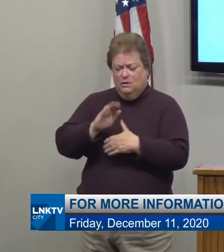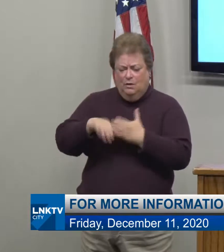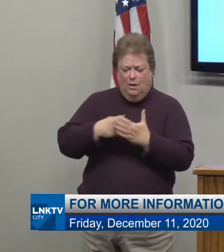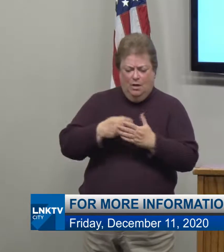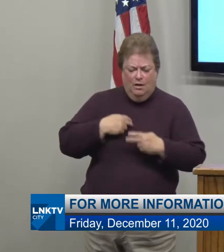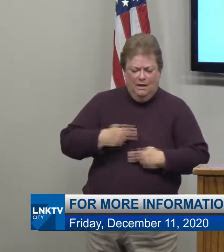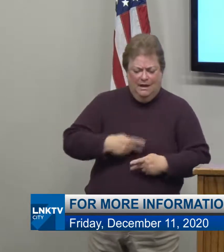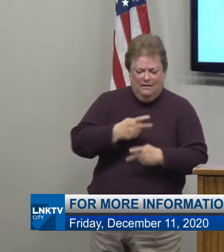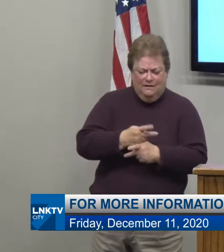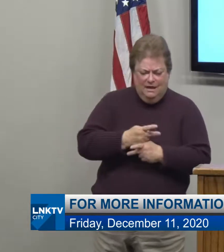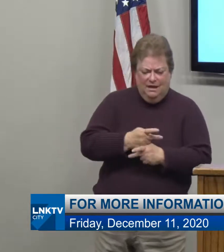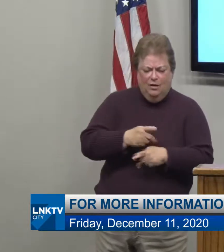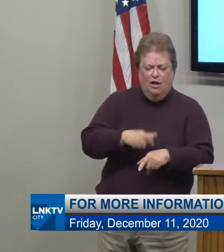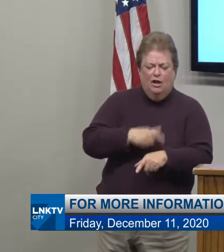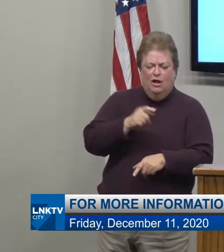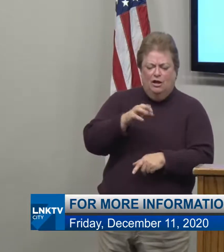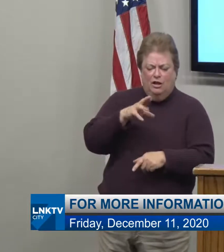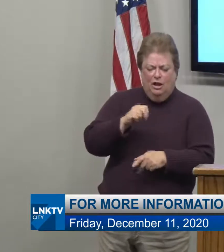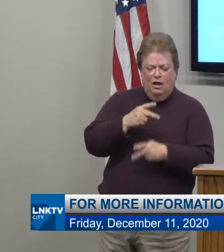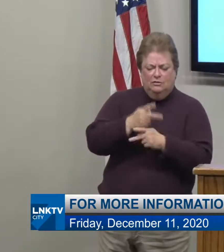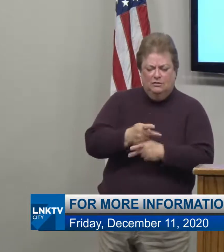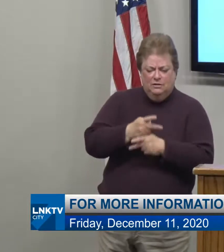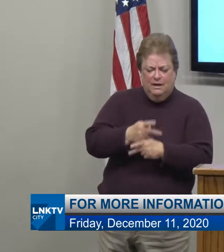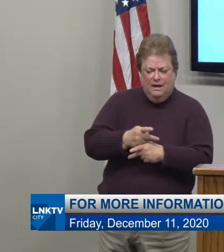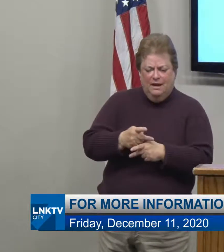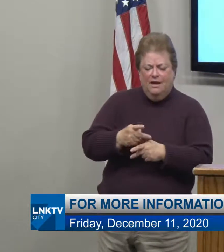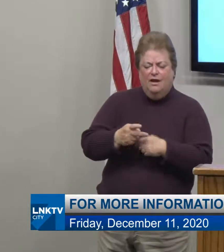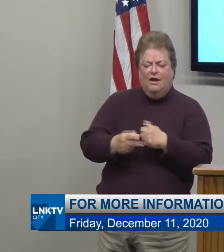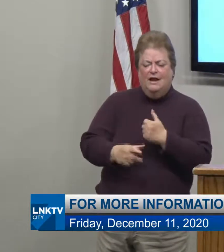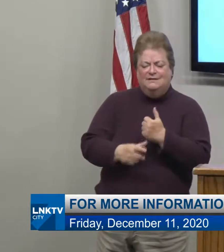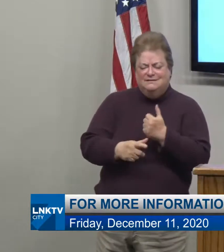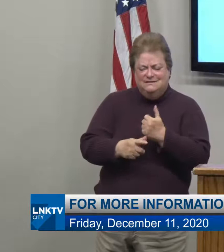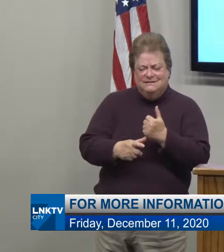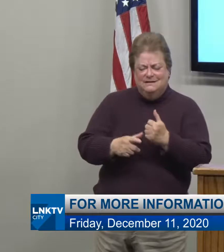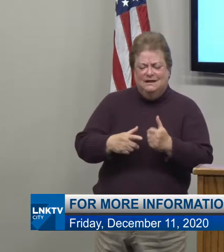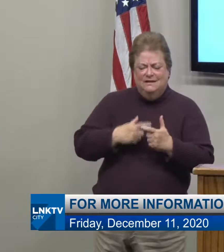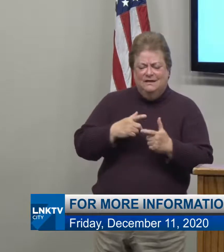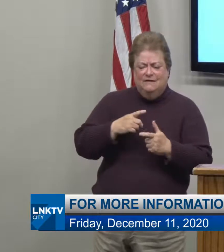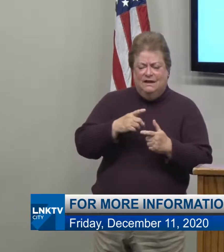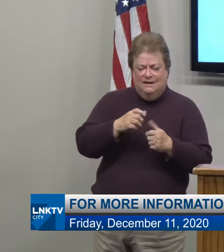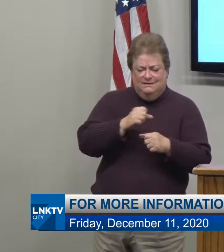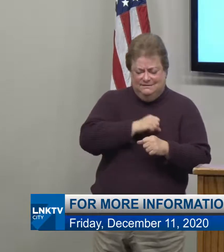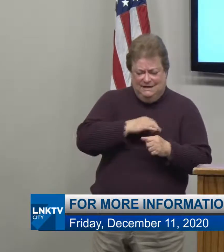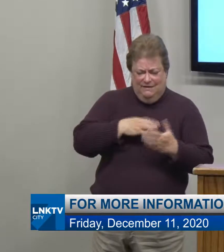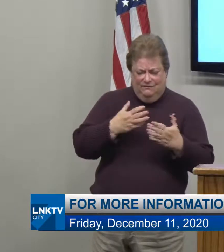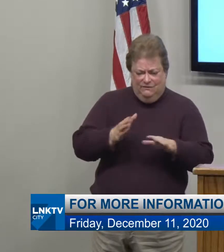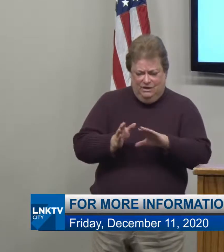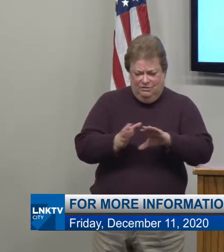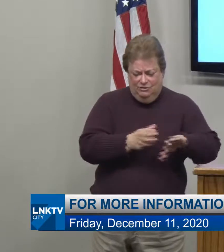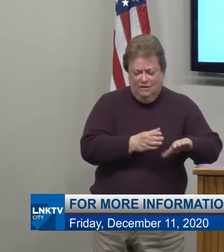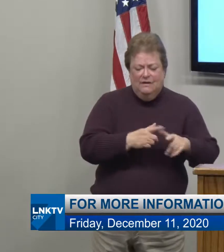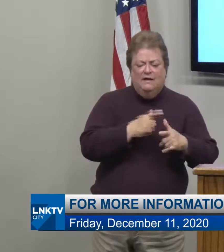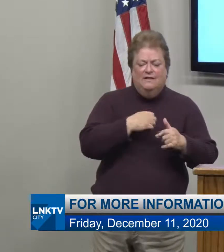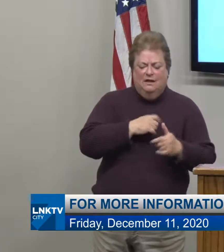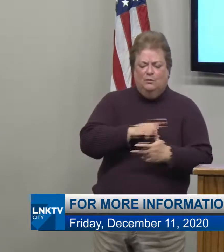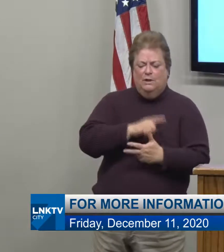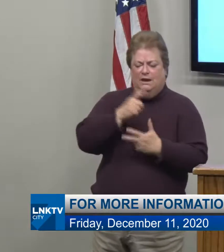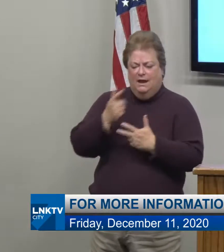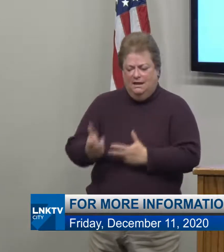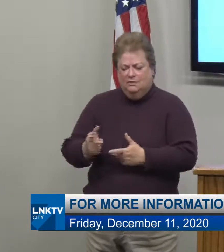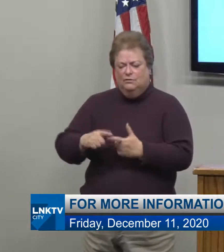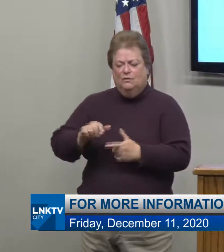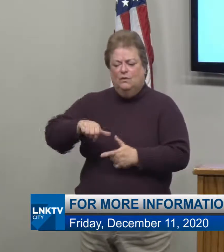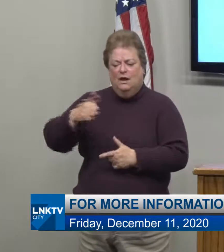personnel, long-term care, assisted living, and all the staff there, and start then moving into the other groups in